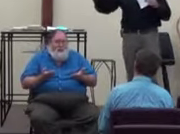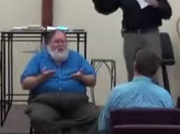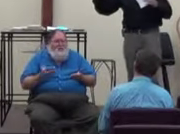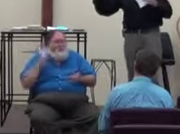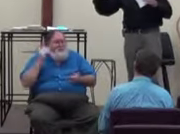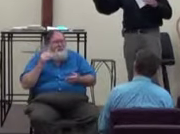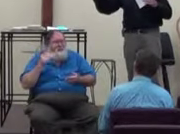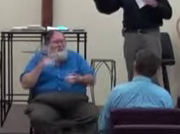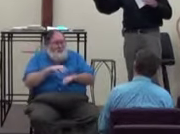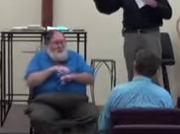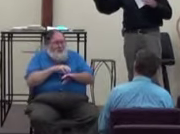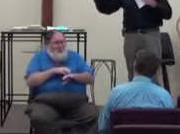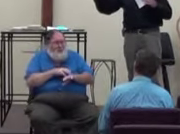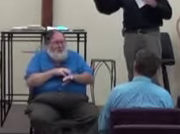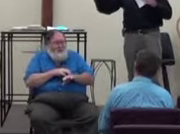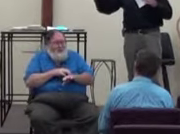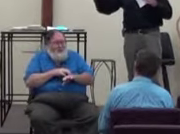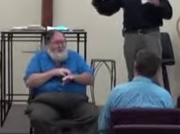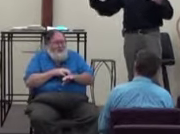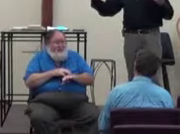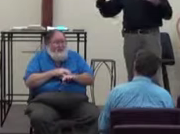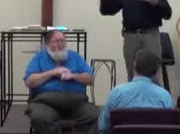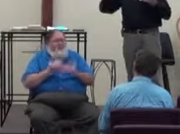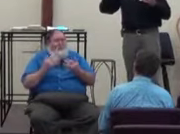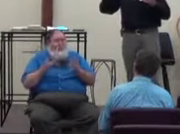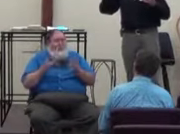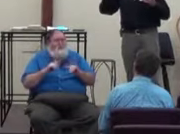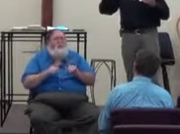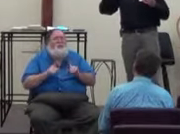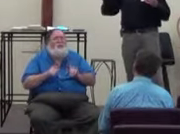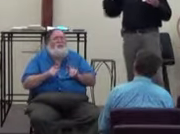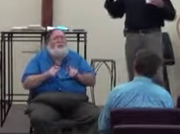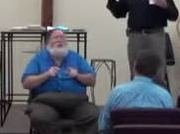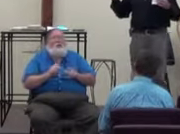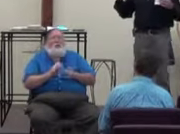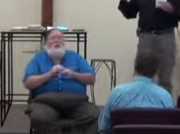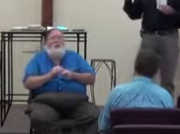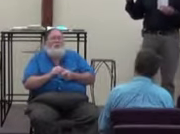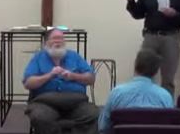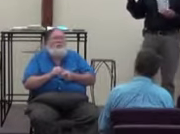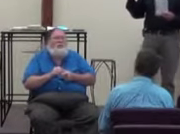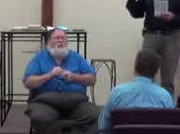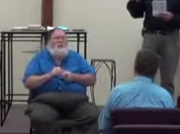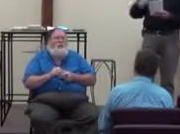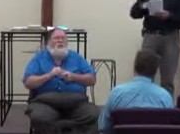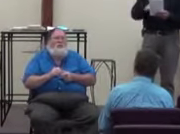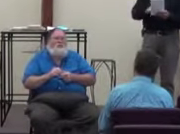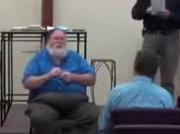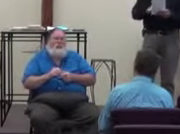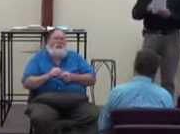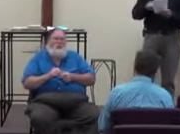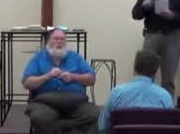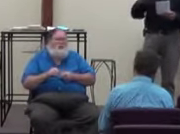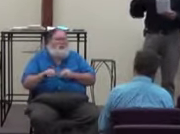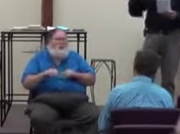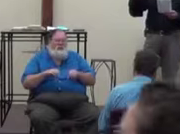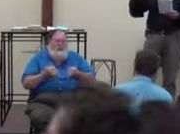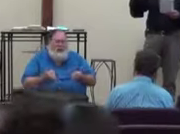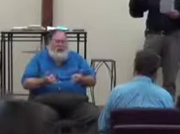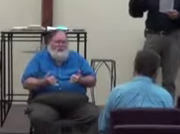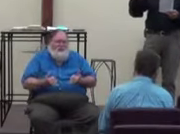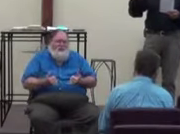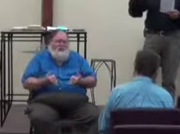and or are dealing with it. So I'd like to have you come up and express some interest to me if you're interested in that. And